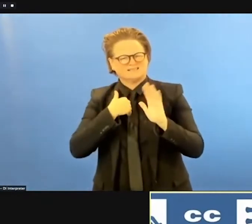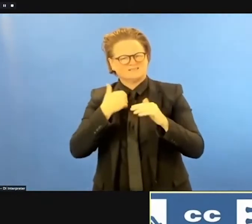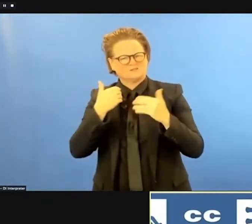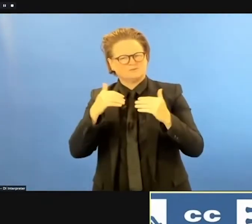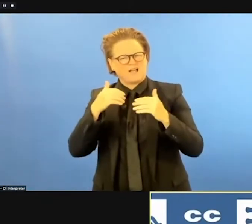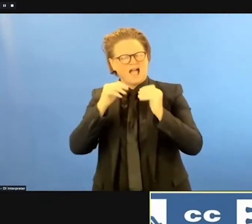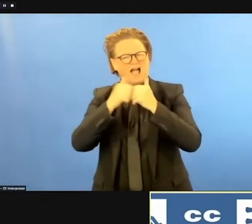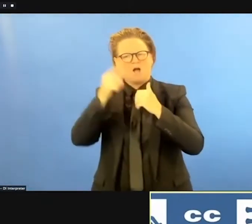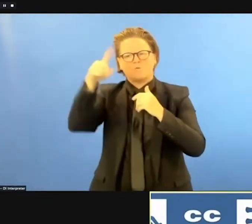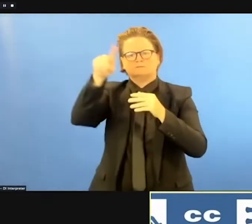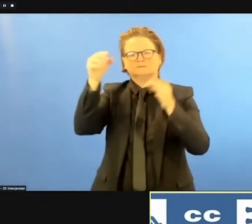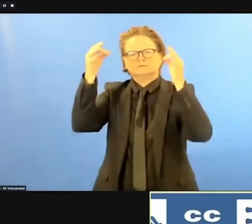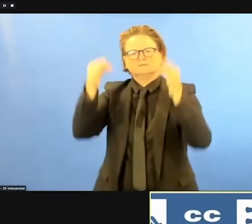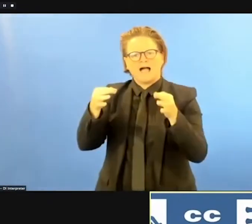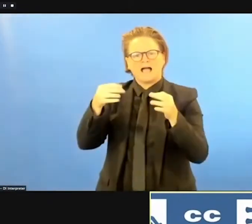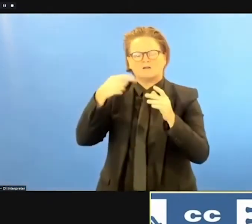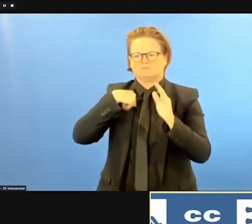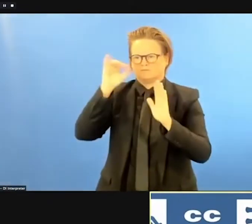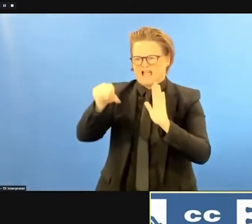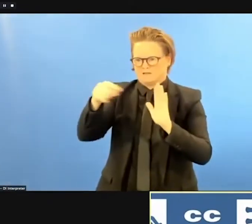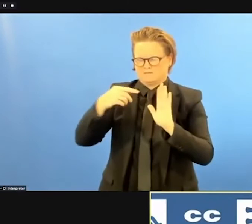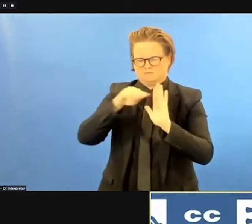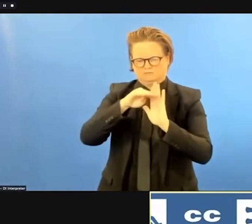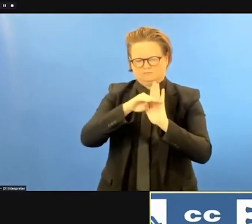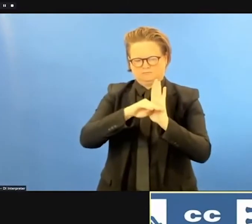And so maybe we could speak to that.